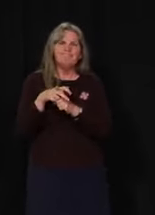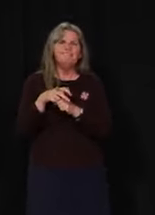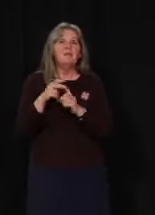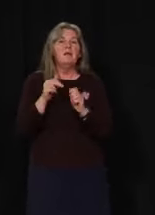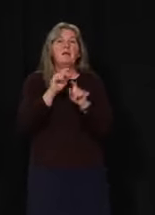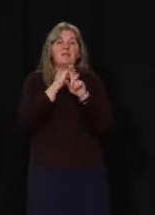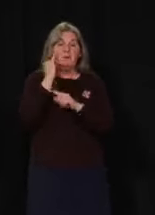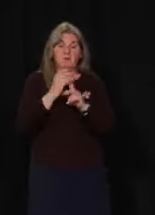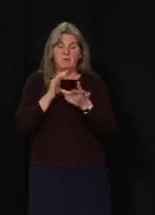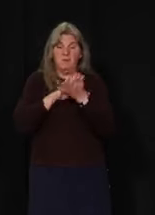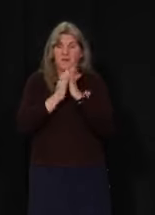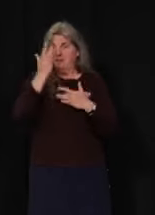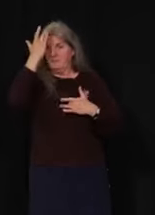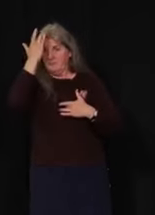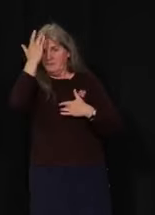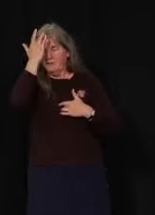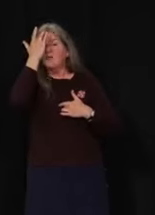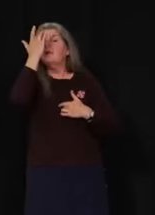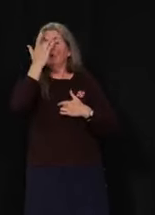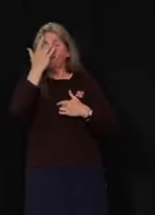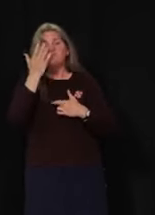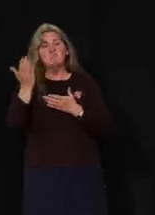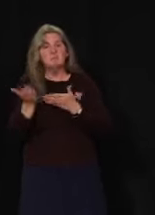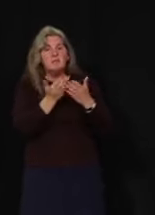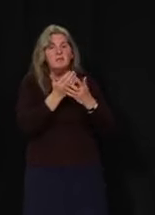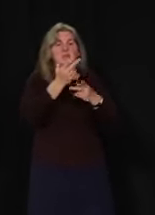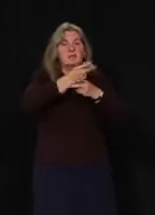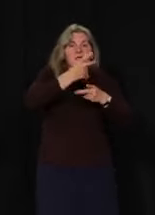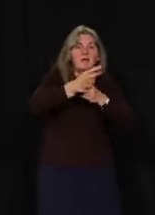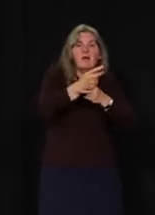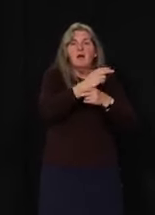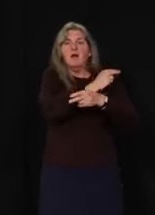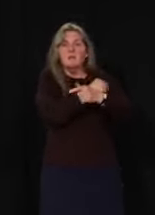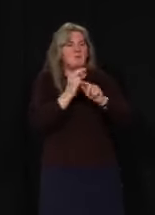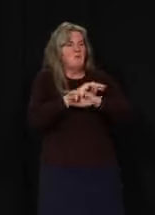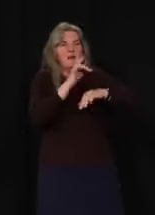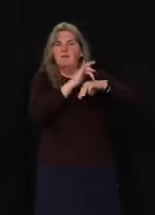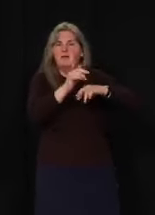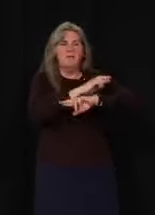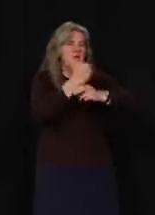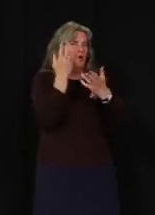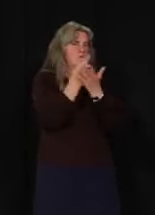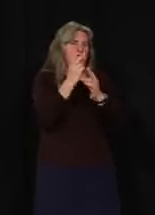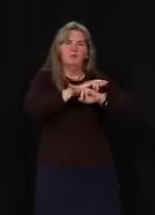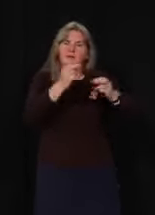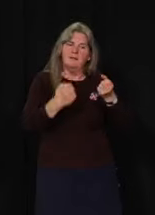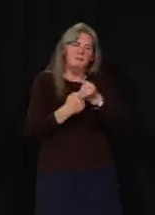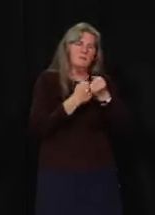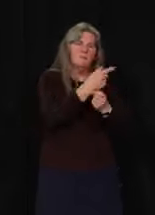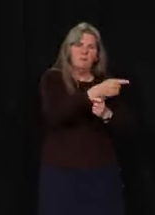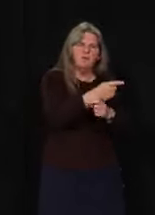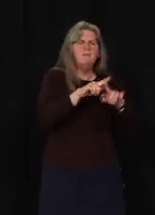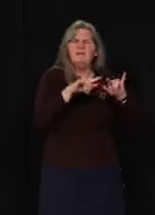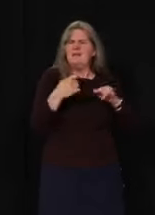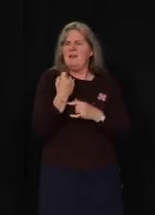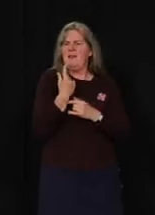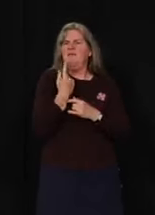we demonstrated for the first 11 cases. The way forward is going to be a cooperative adventure between the